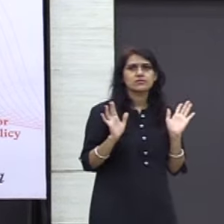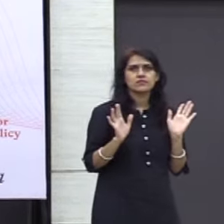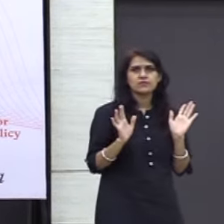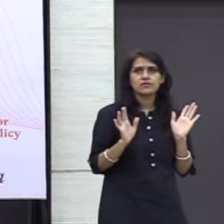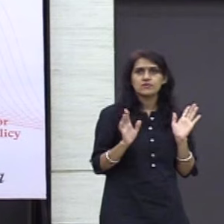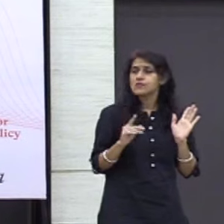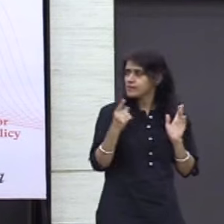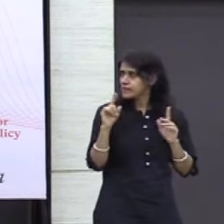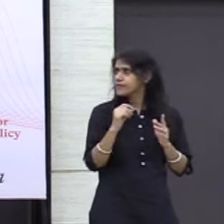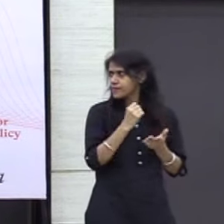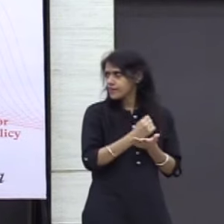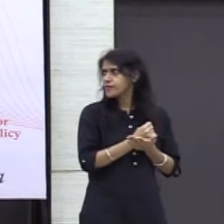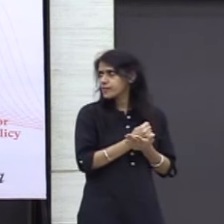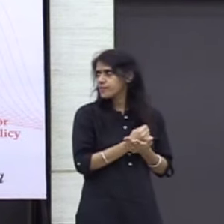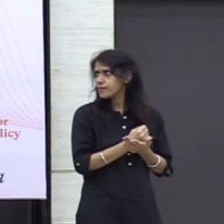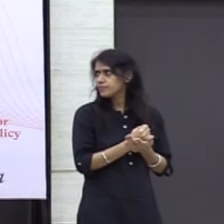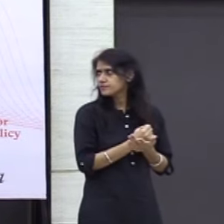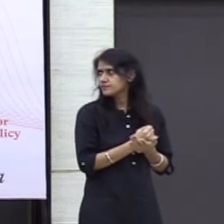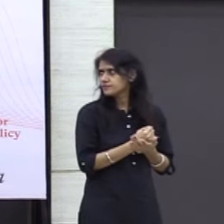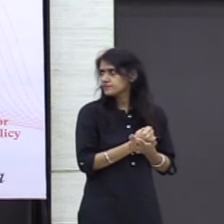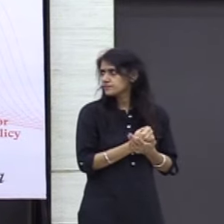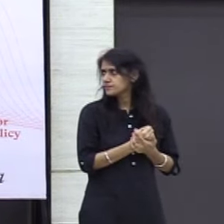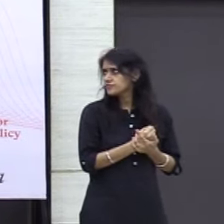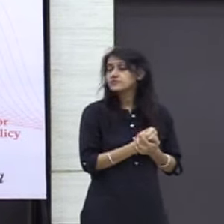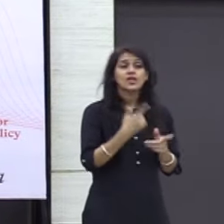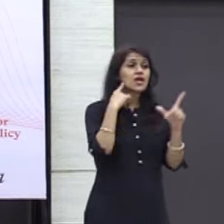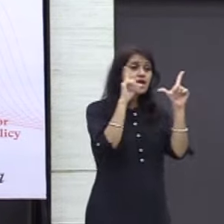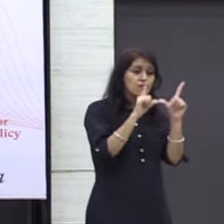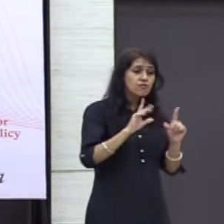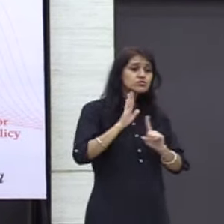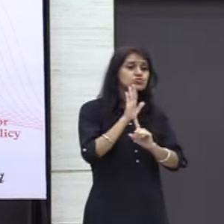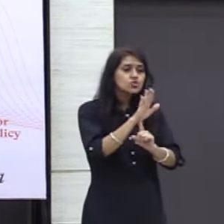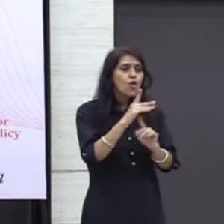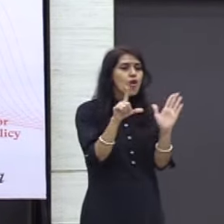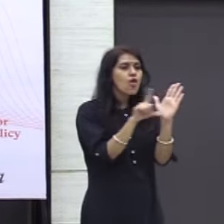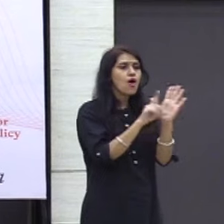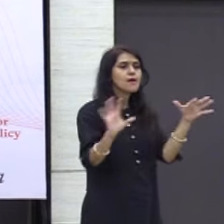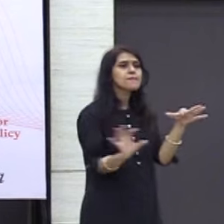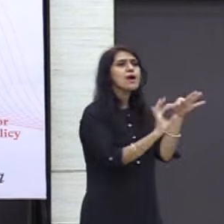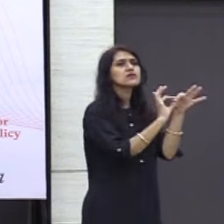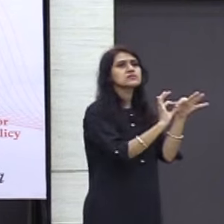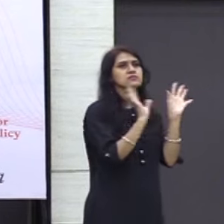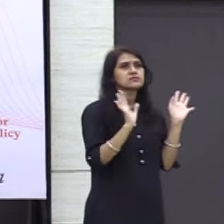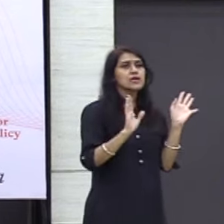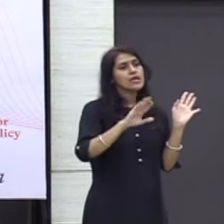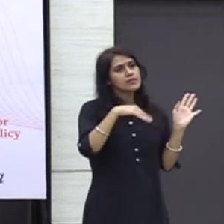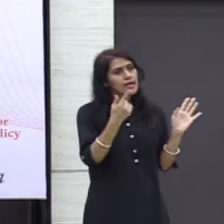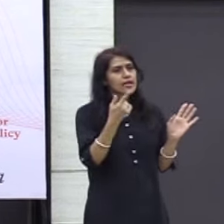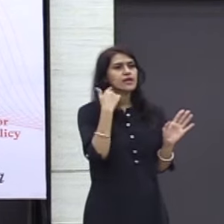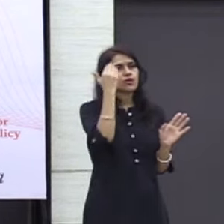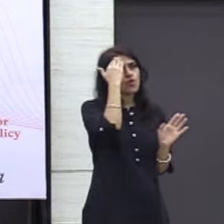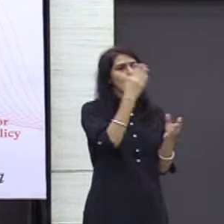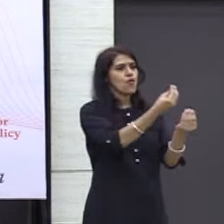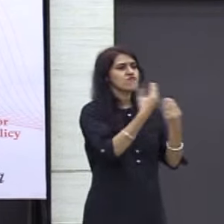of that nature would be the threshold, some higher threshold. No, evidence that can be demonstrated to a court of law. Right. Right? After notice to me.